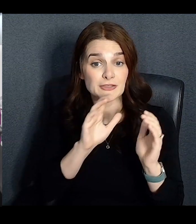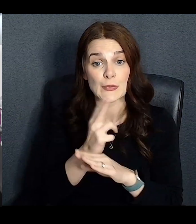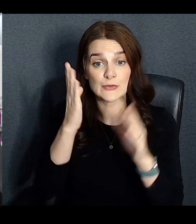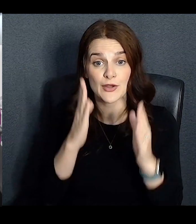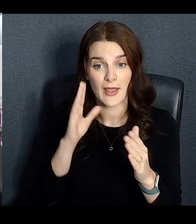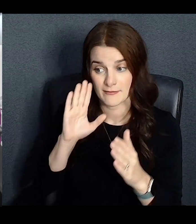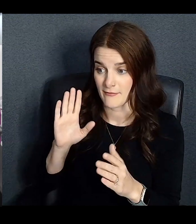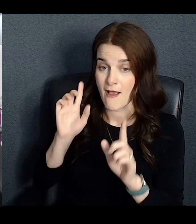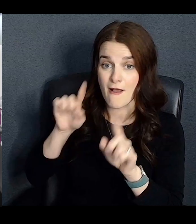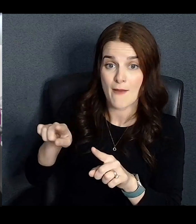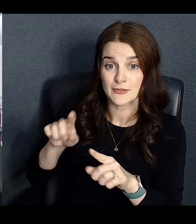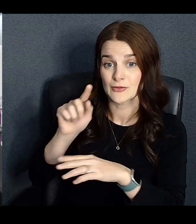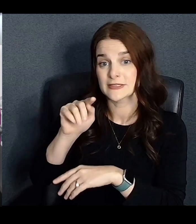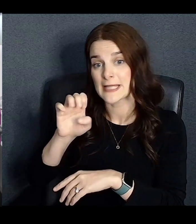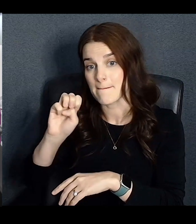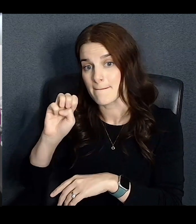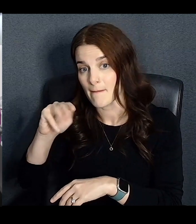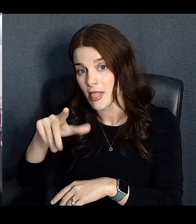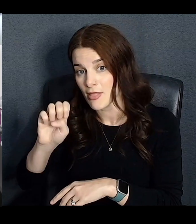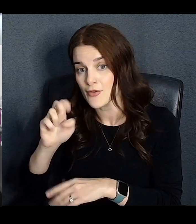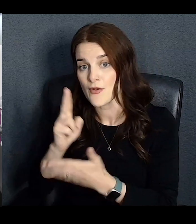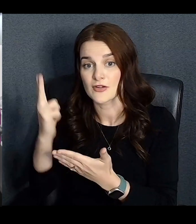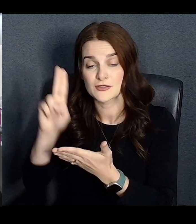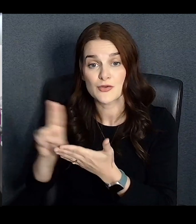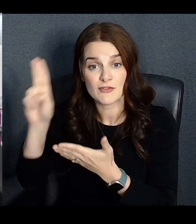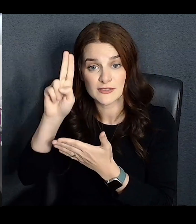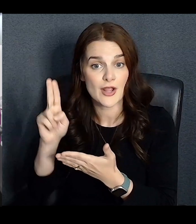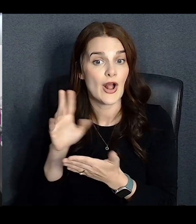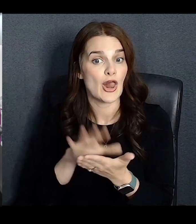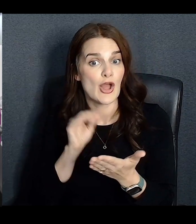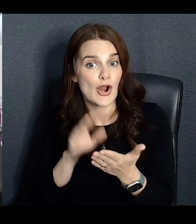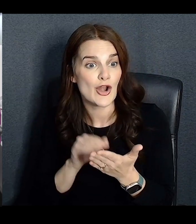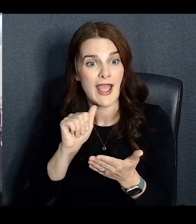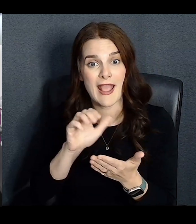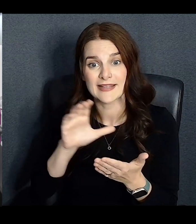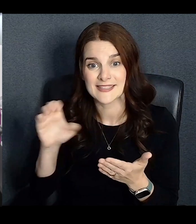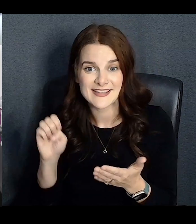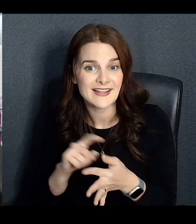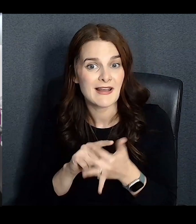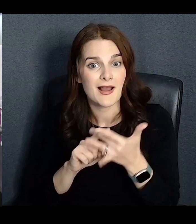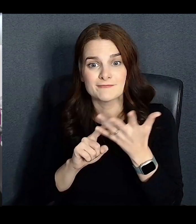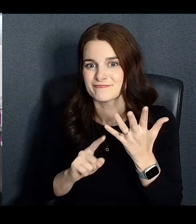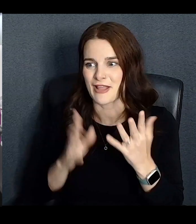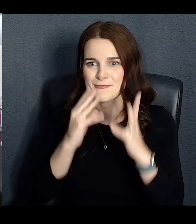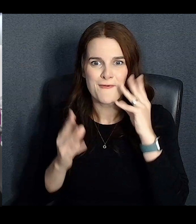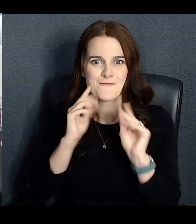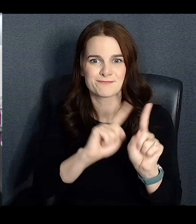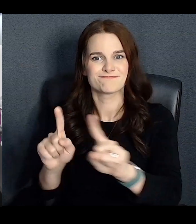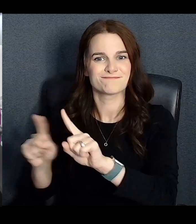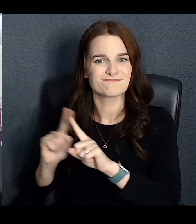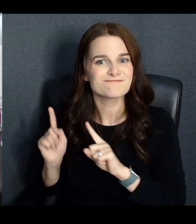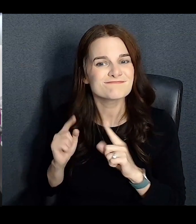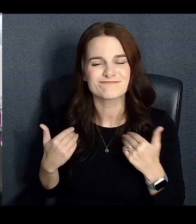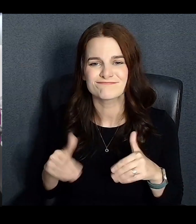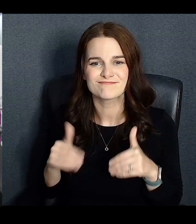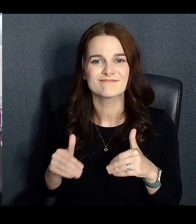Temple University and learn more about their device and get to talk to others who use AAC and explore different amazing things. This person